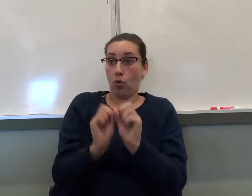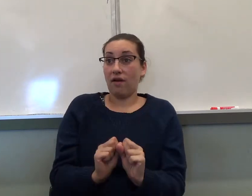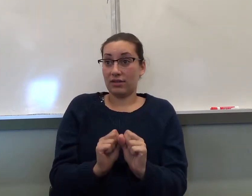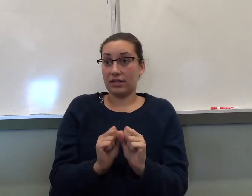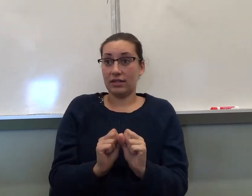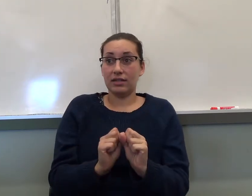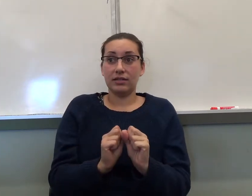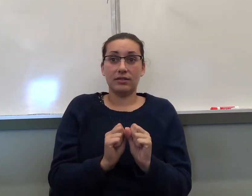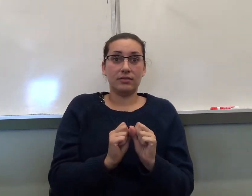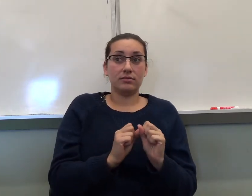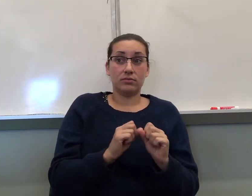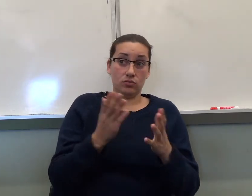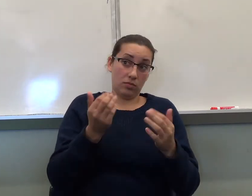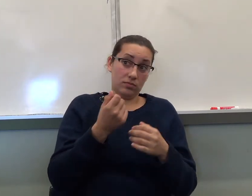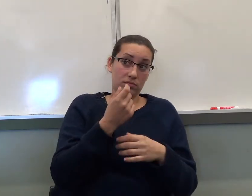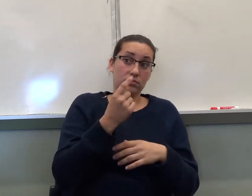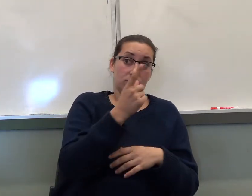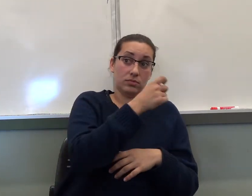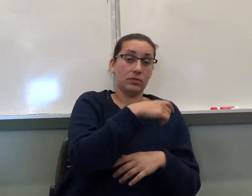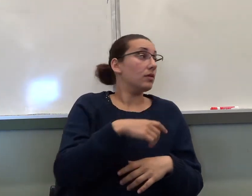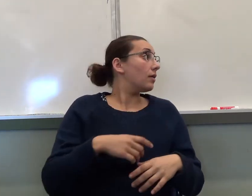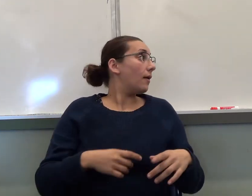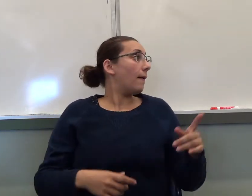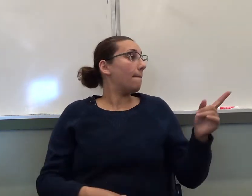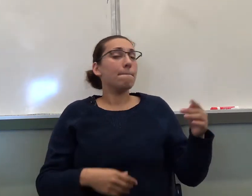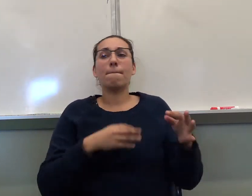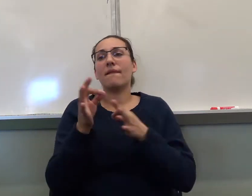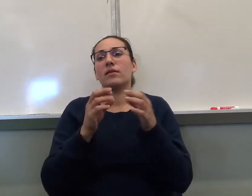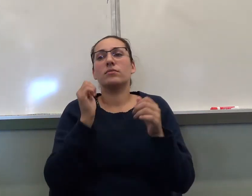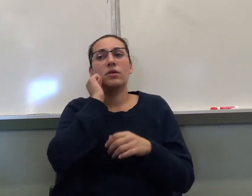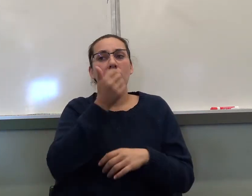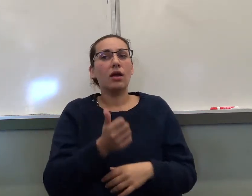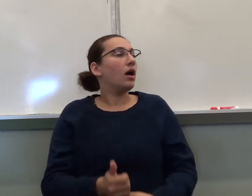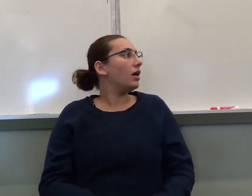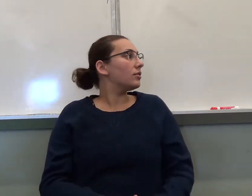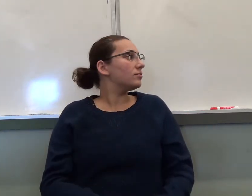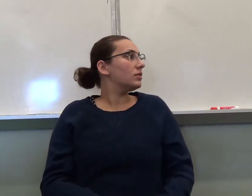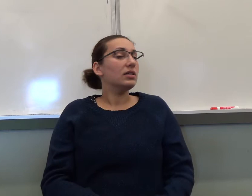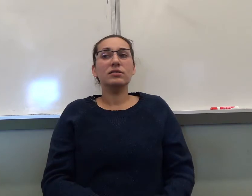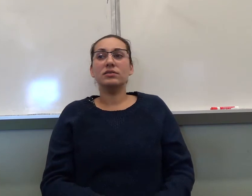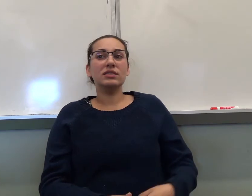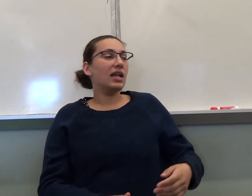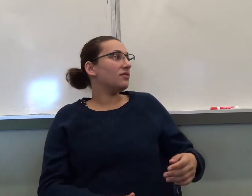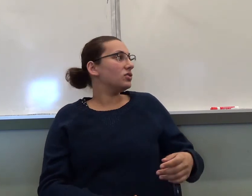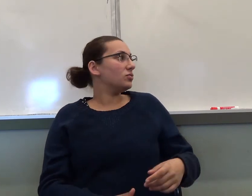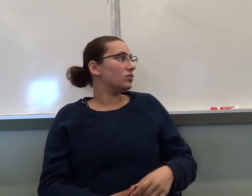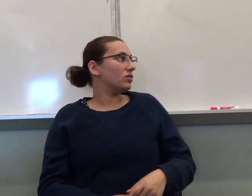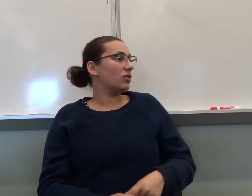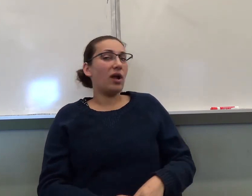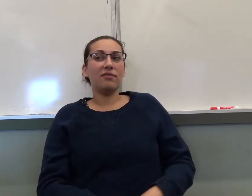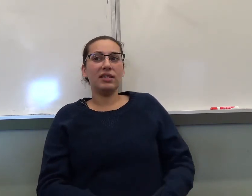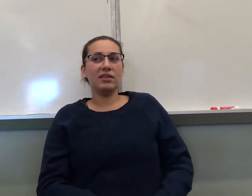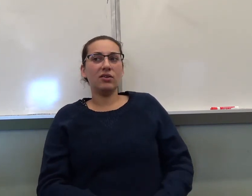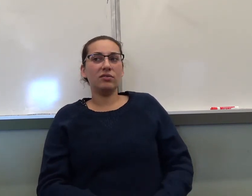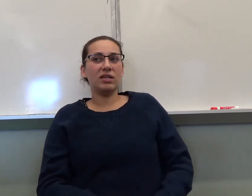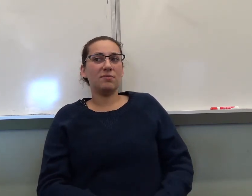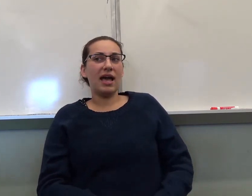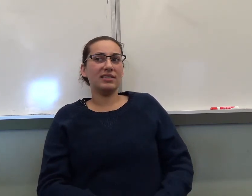unit, and we'll get into that tomorrow. But let's look at some problems for tonight. Does it have to do with the gravity though? Is mass